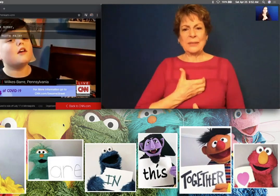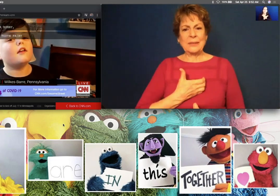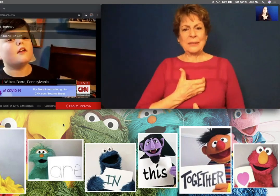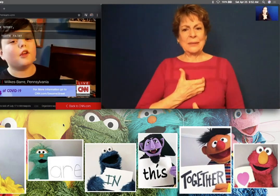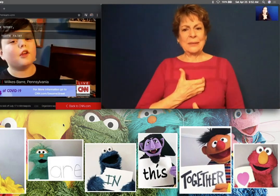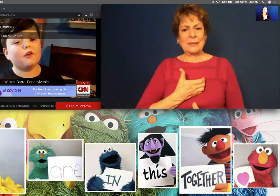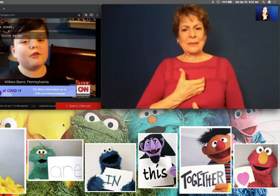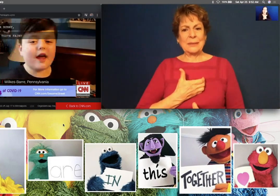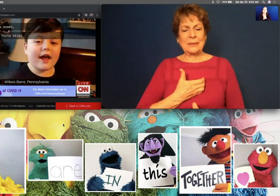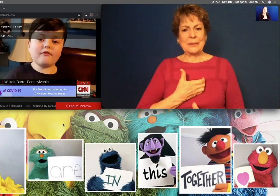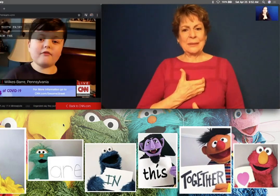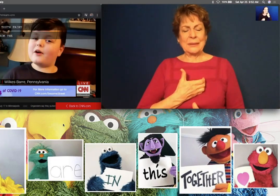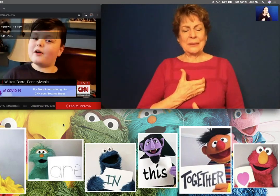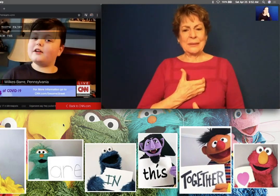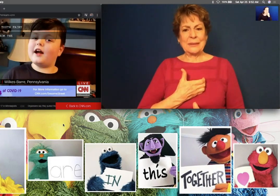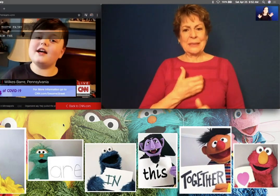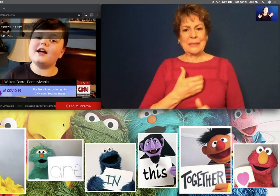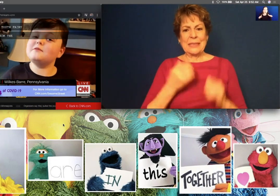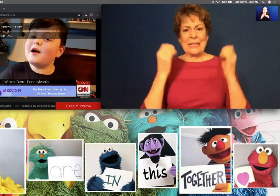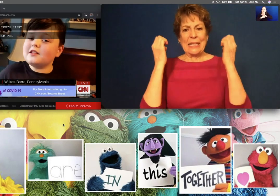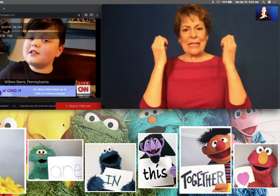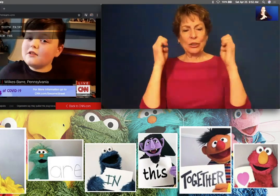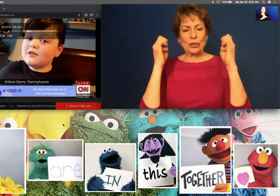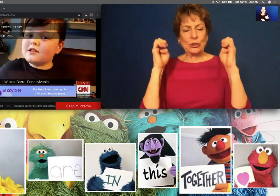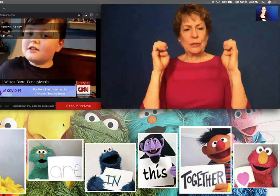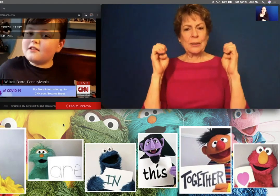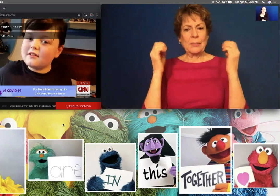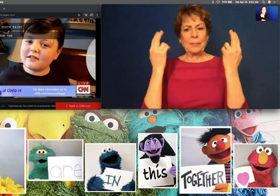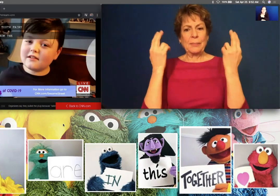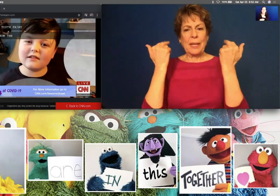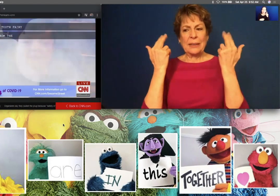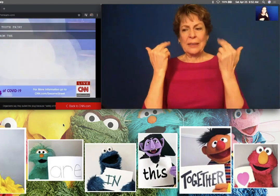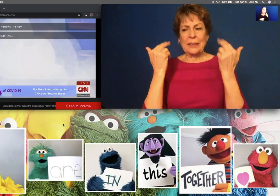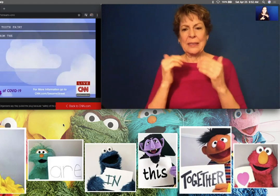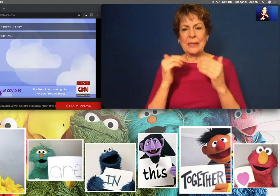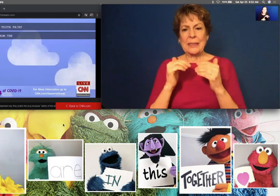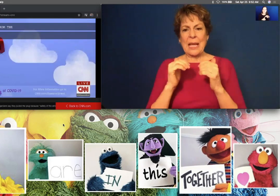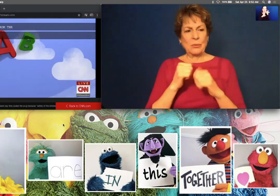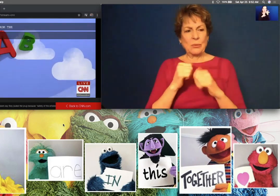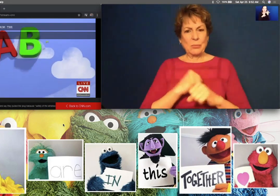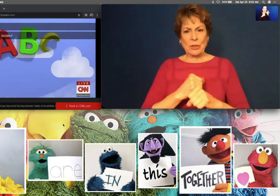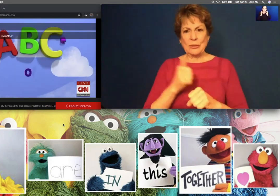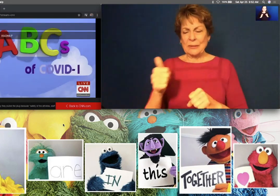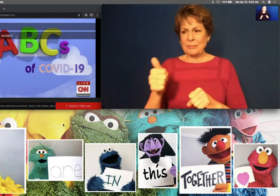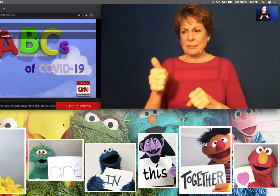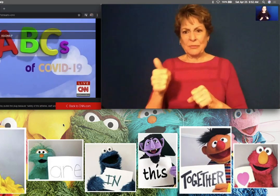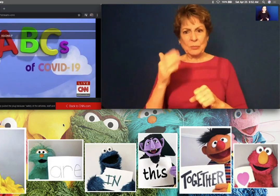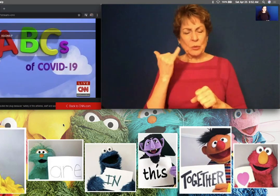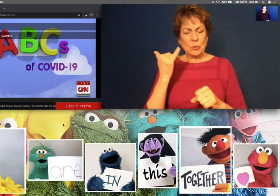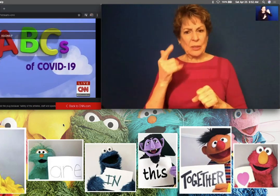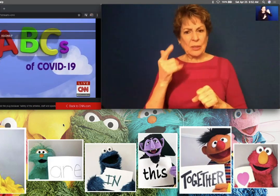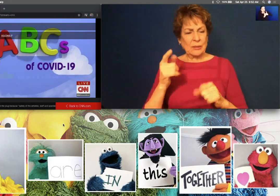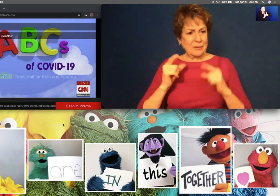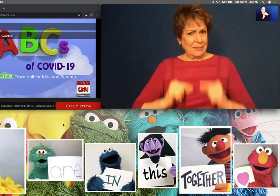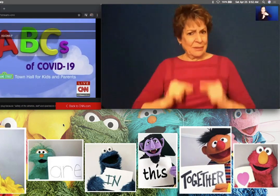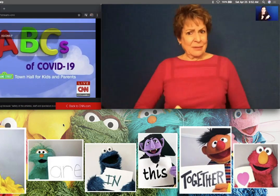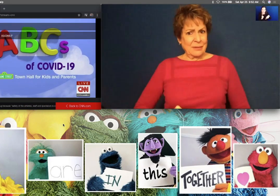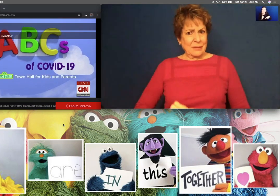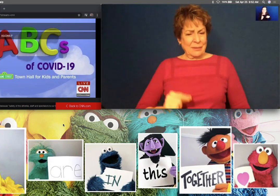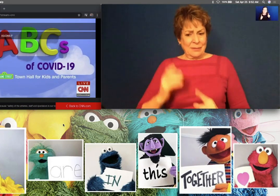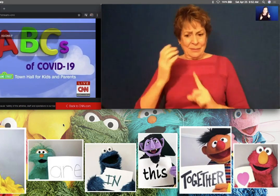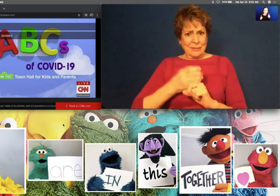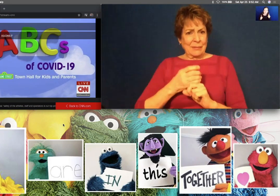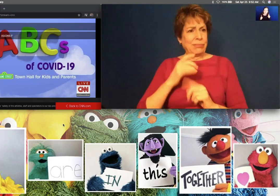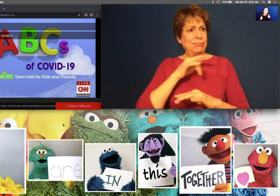Tooth Fairy protect themselves from the coronavirus? Do they have to wear